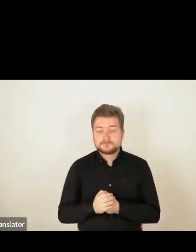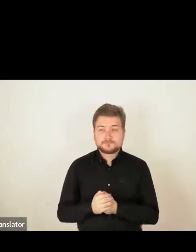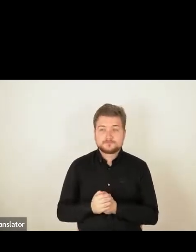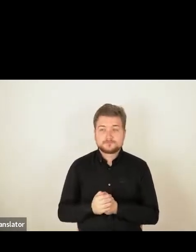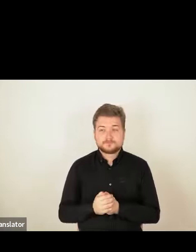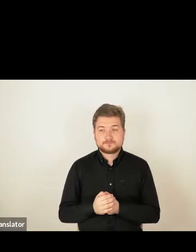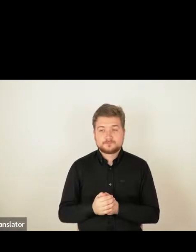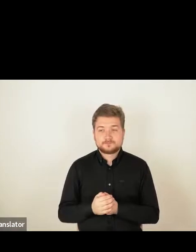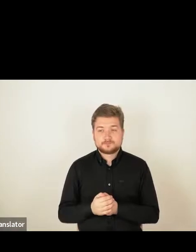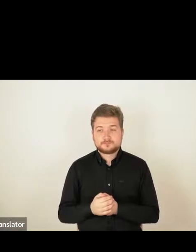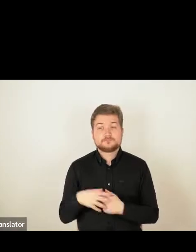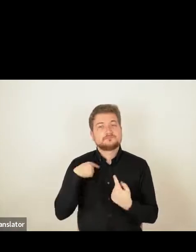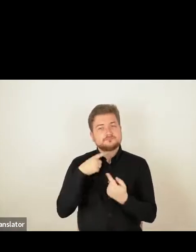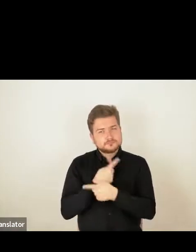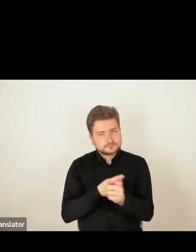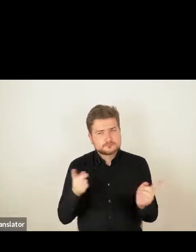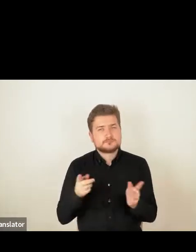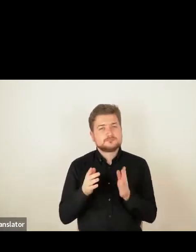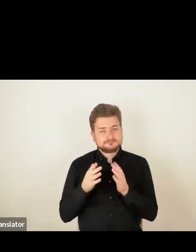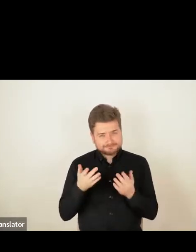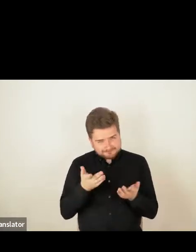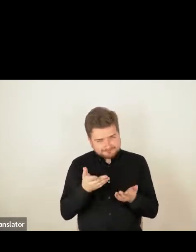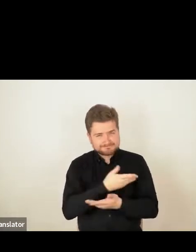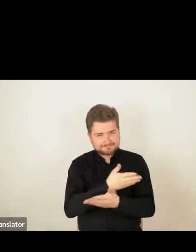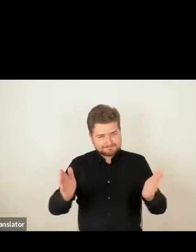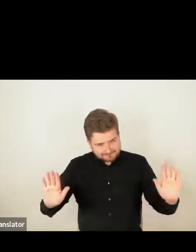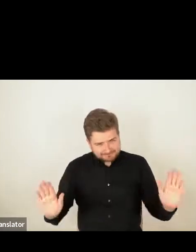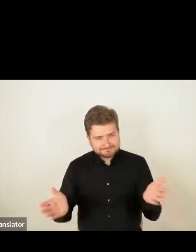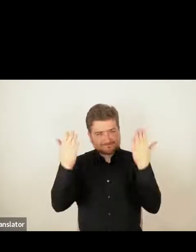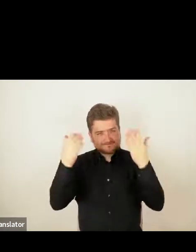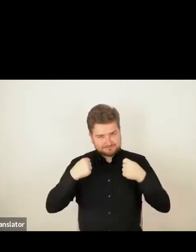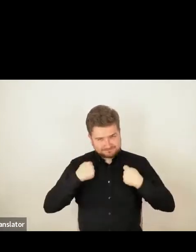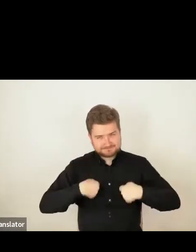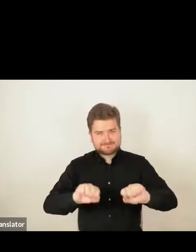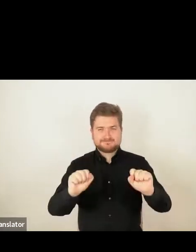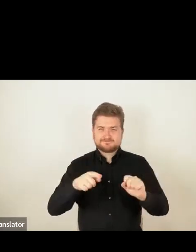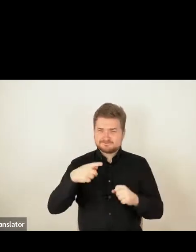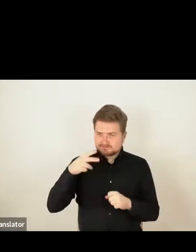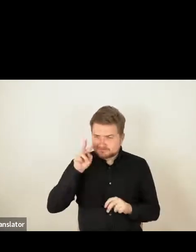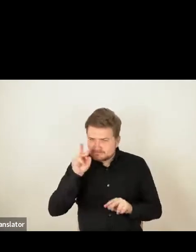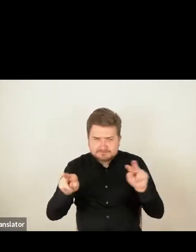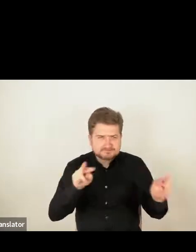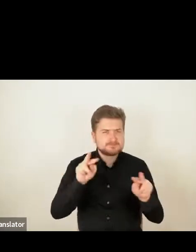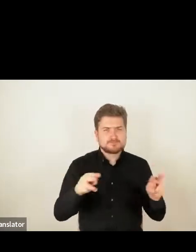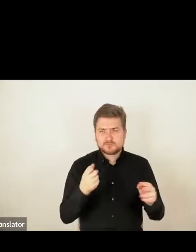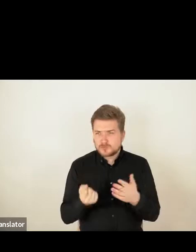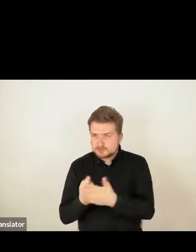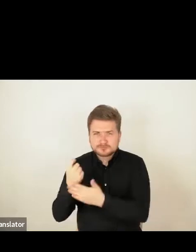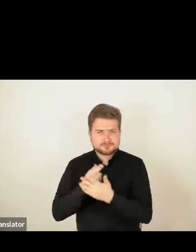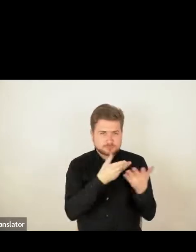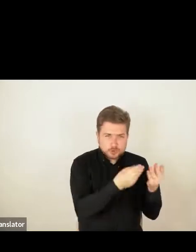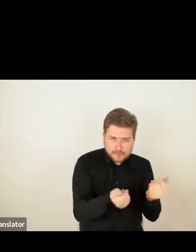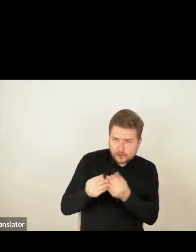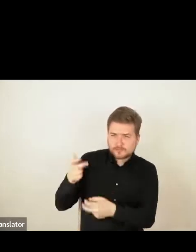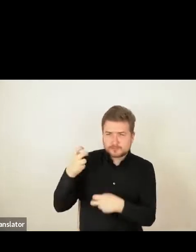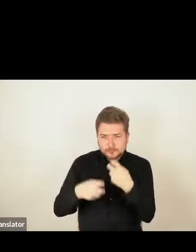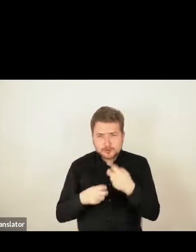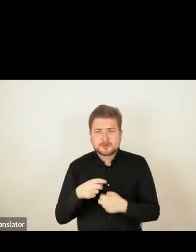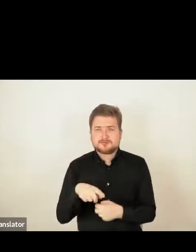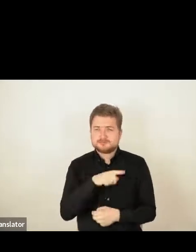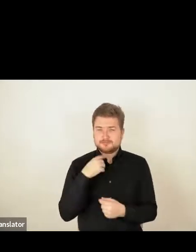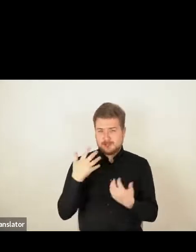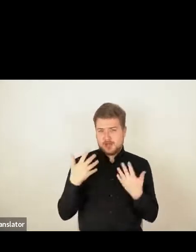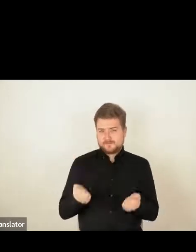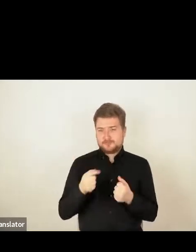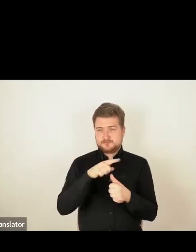for continued commitment to gender responsive institutional transformation that is built around five concrete steps. And